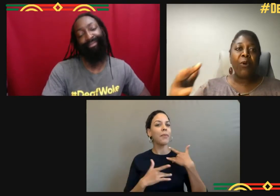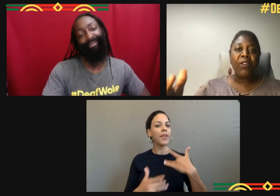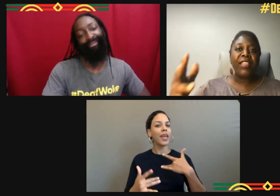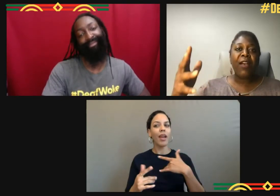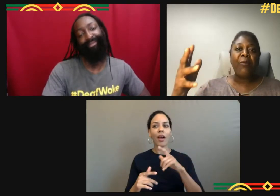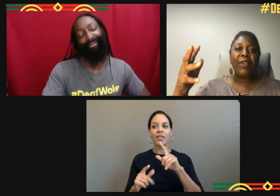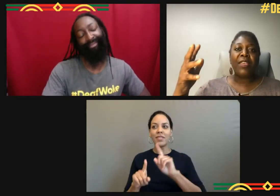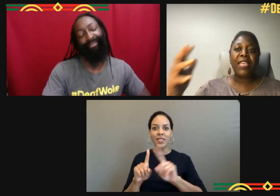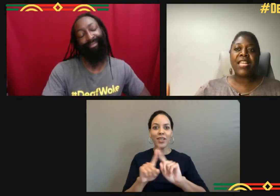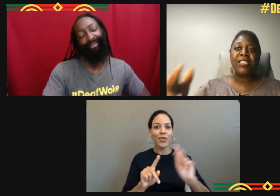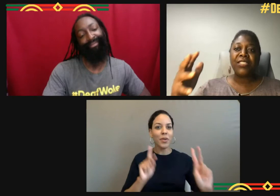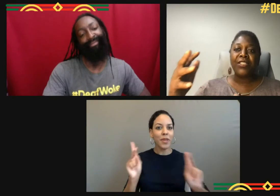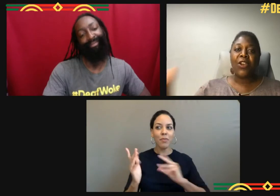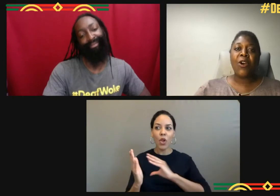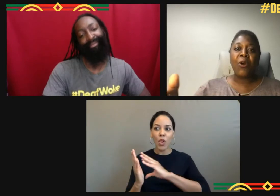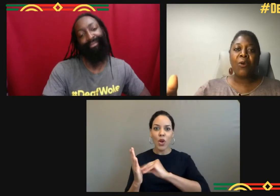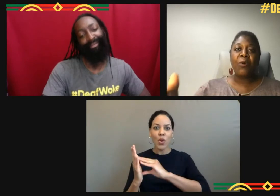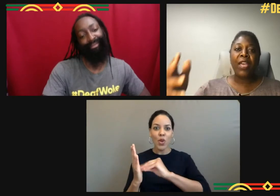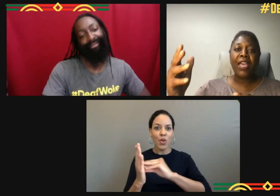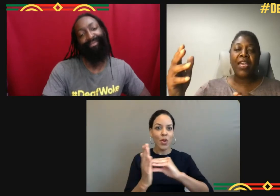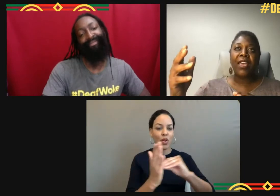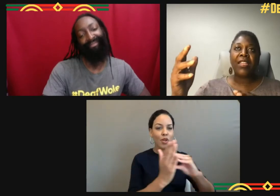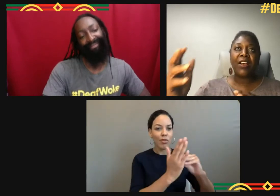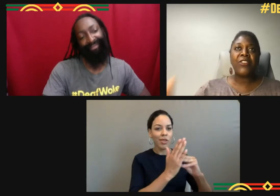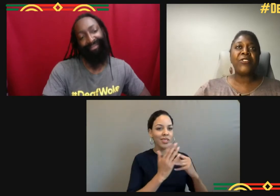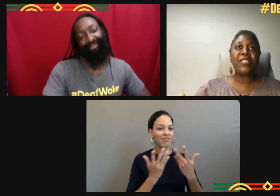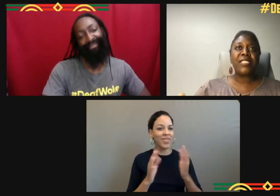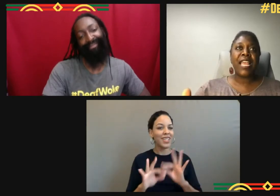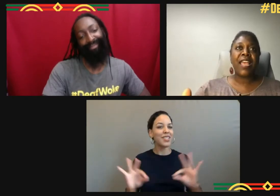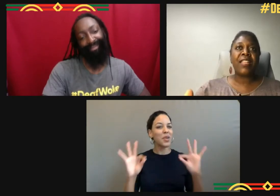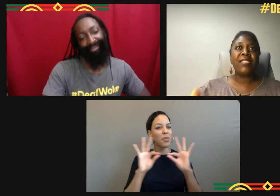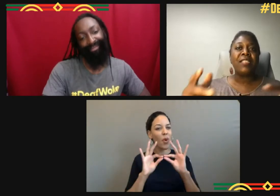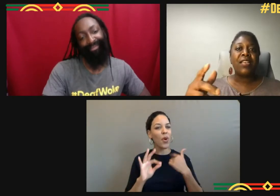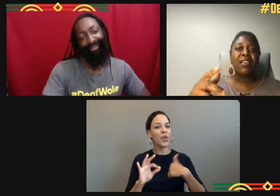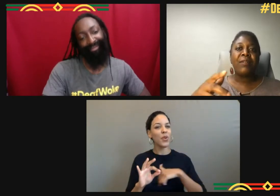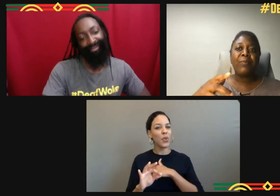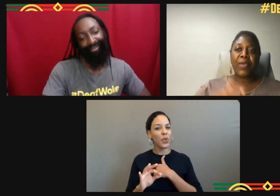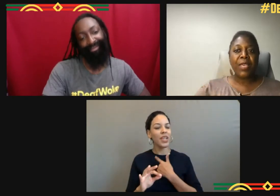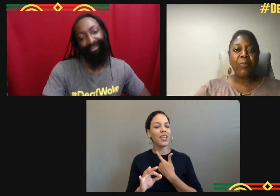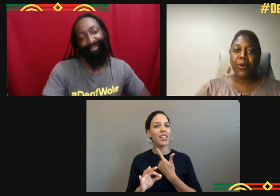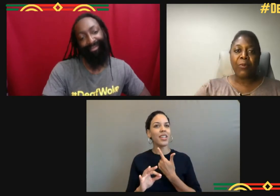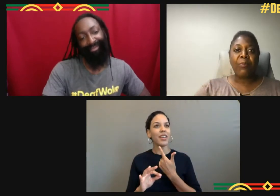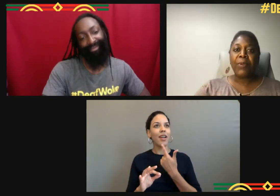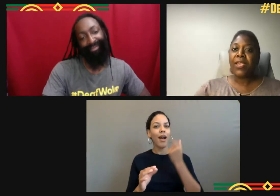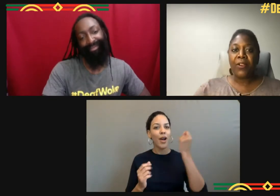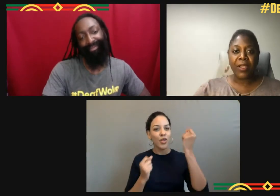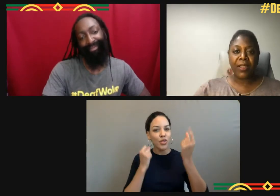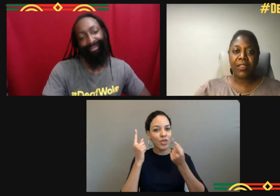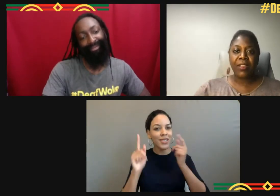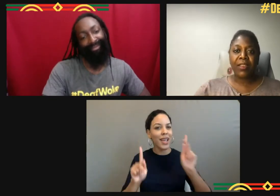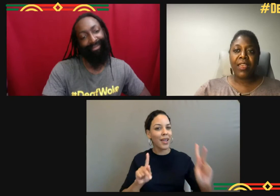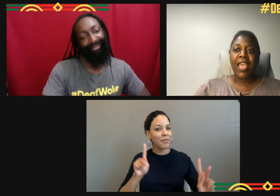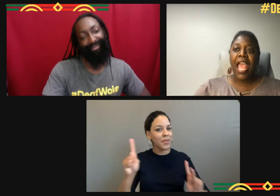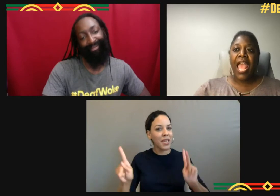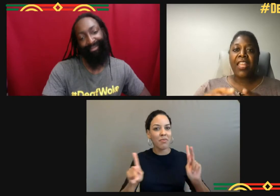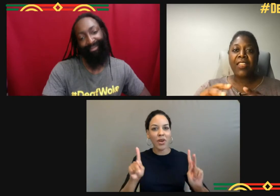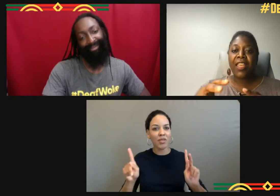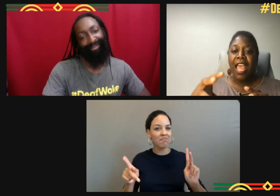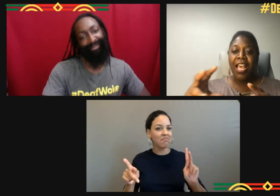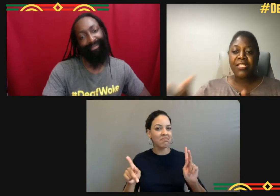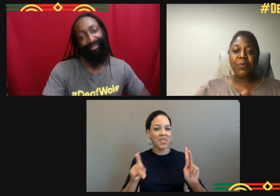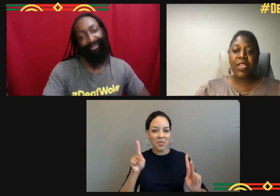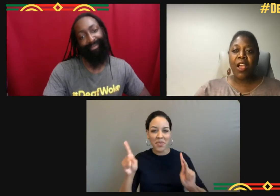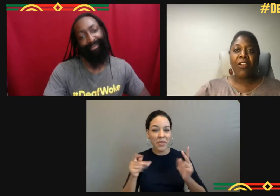It's important that we get to know and understand people, period.